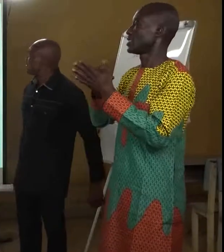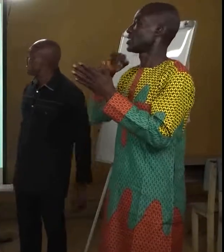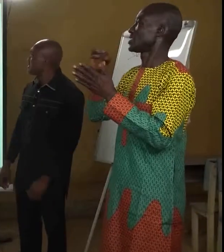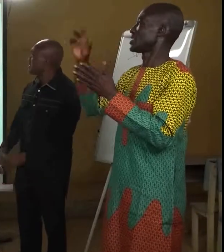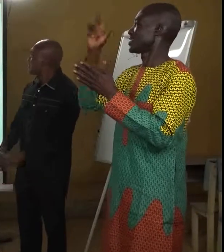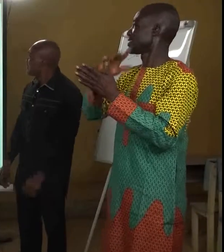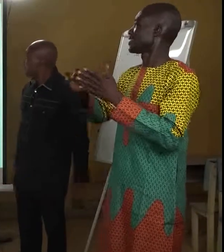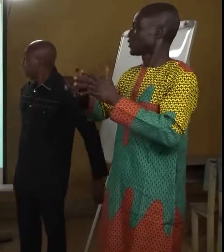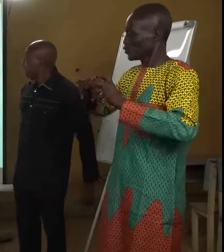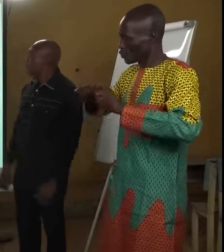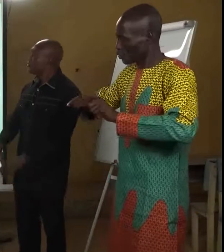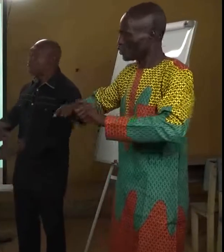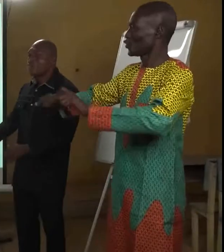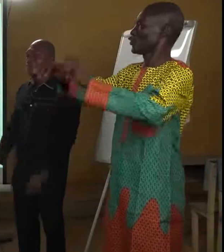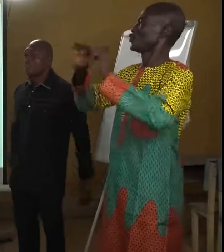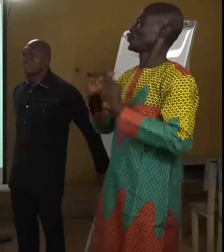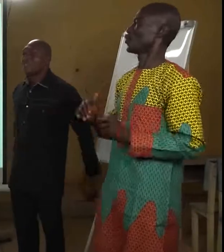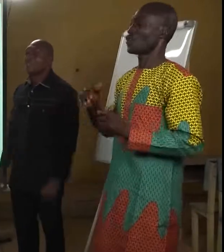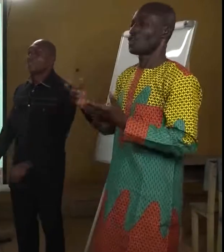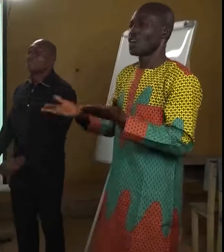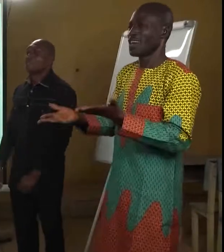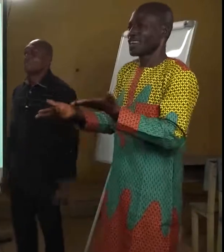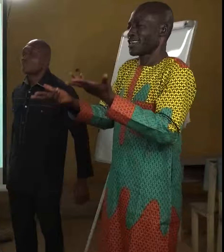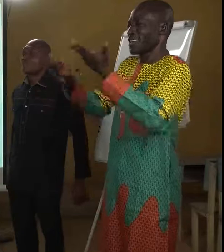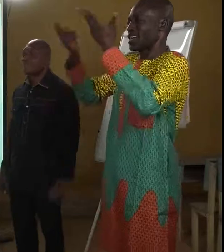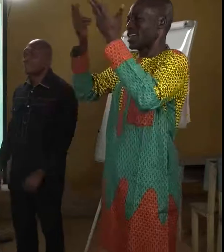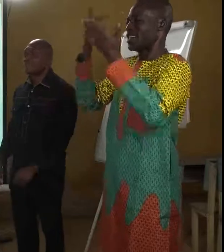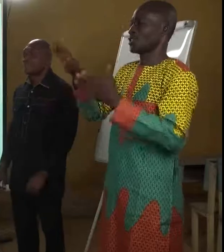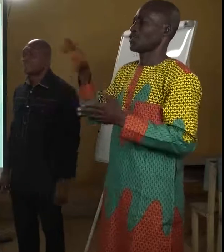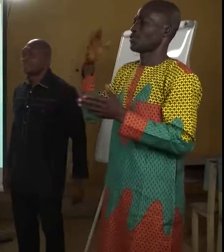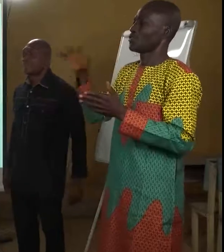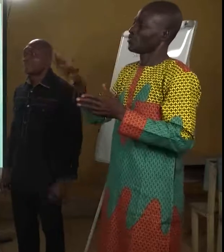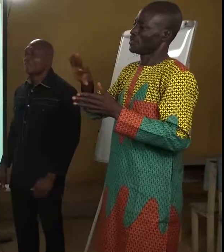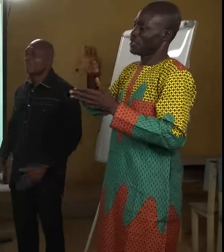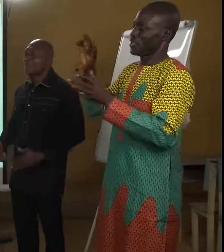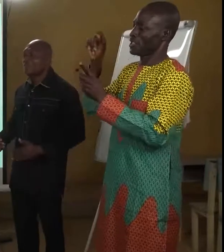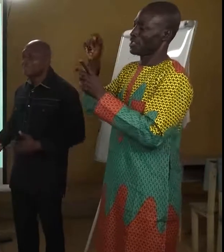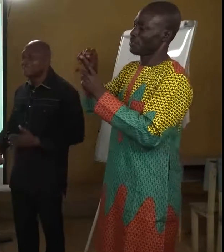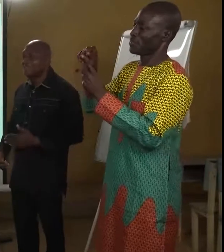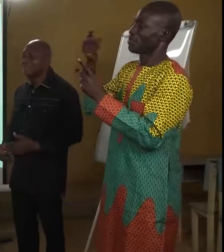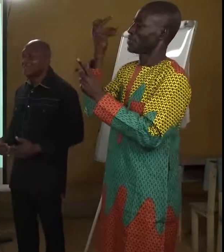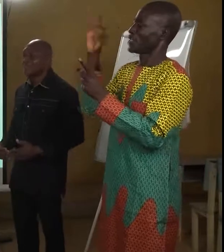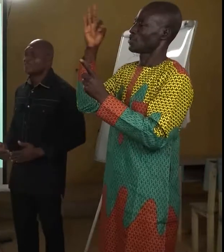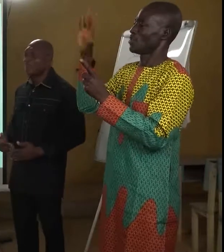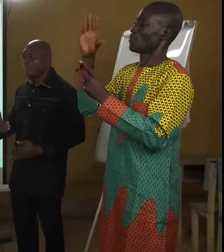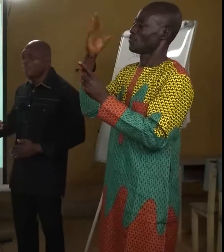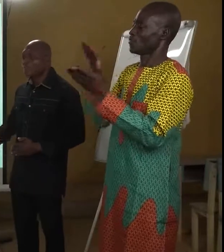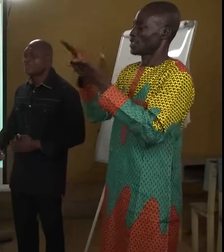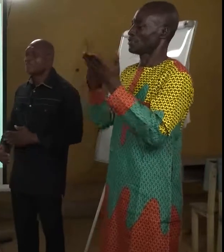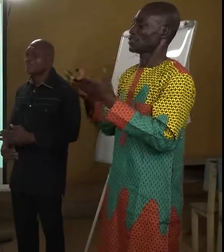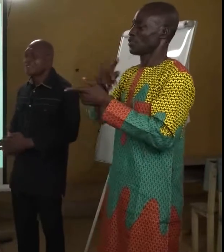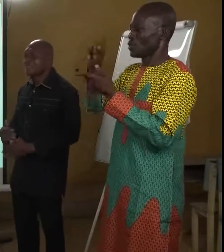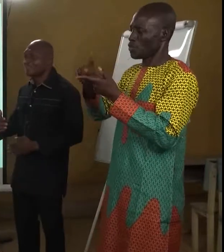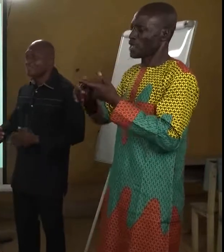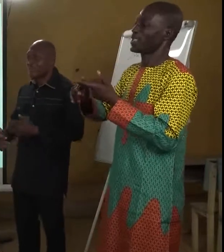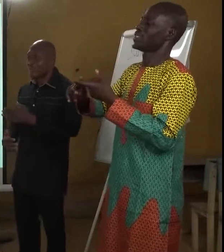the persistent or continuous rise in the prices of goods and services. Persistent rise. When prices